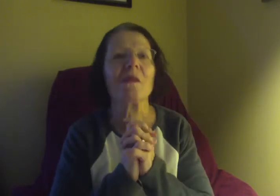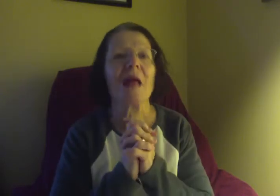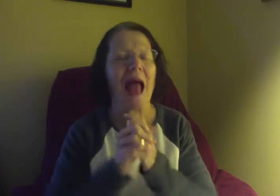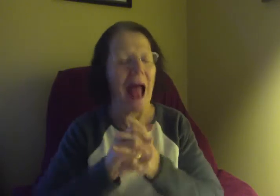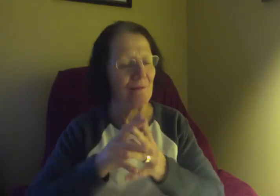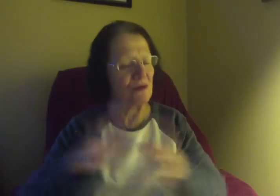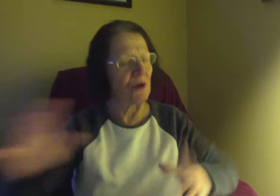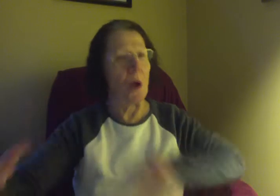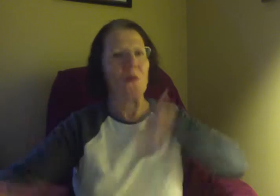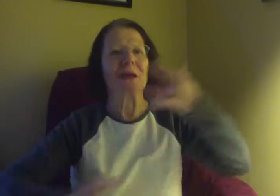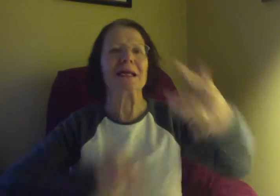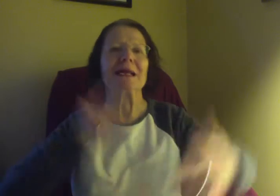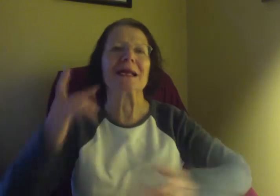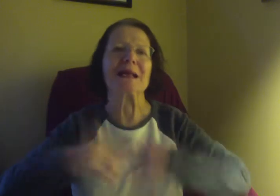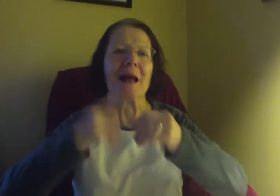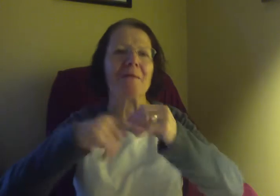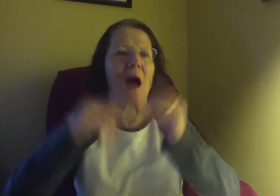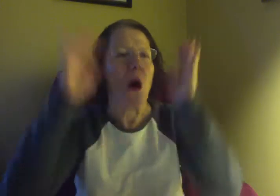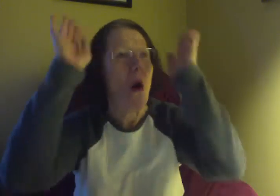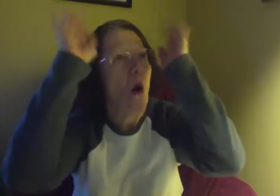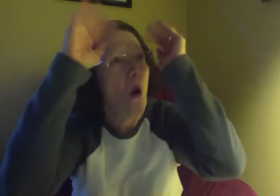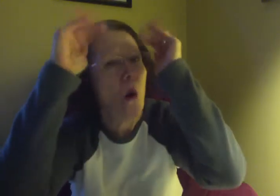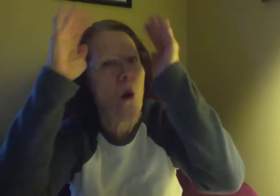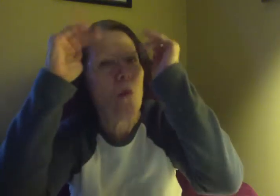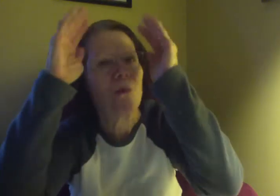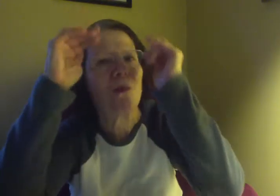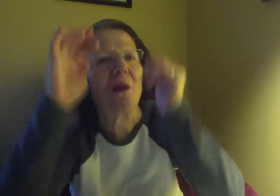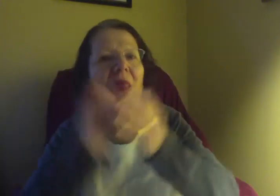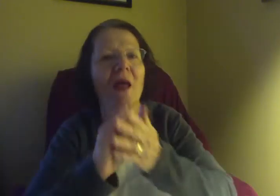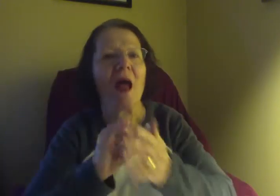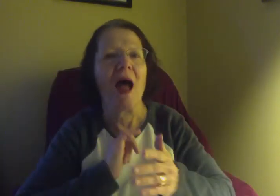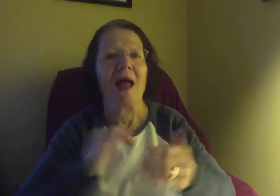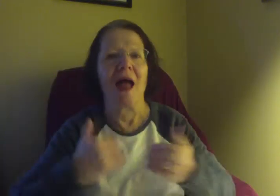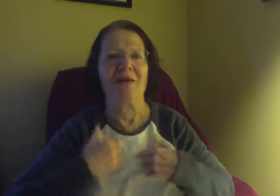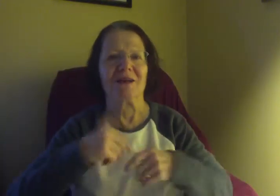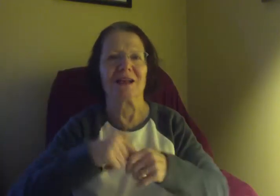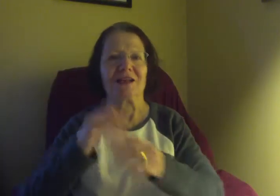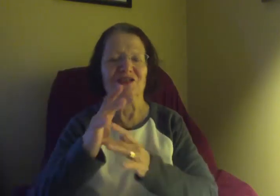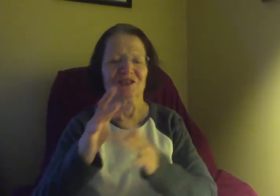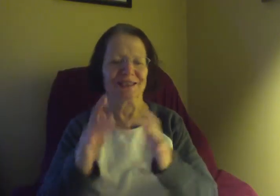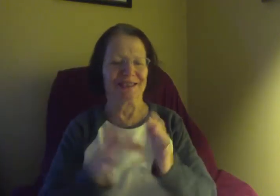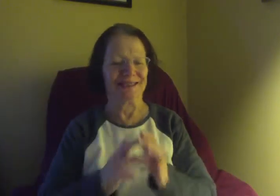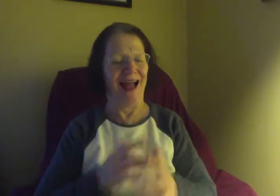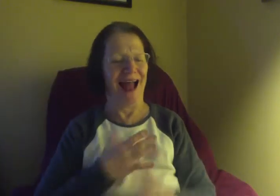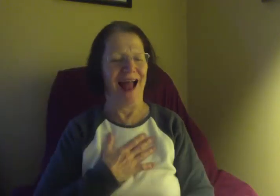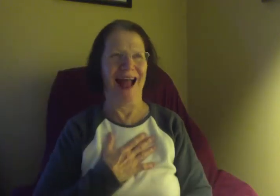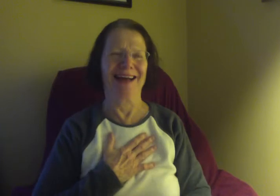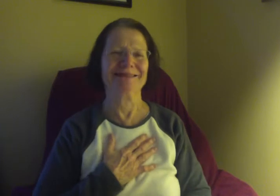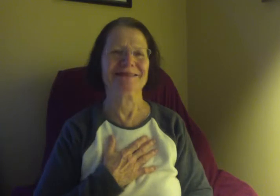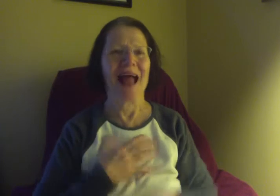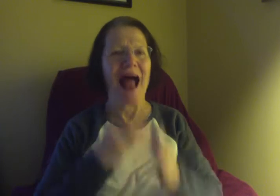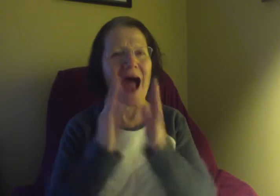I'm... I'm so ready. I'm so ready. about